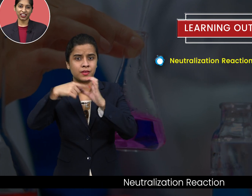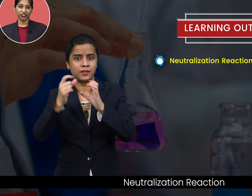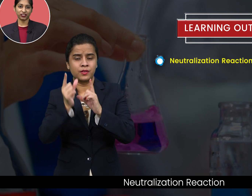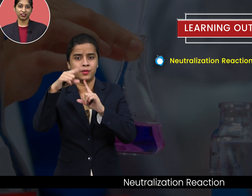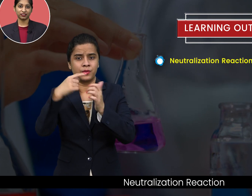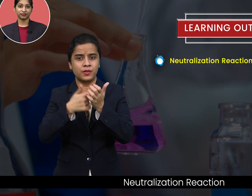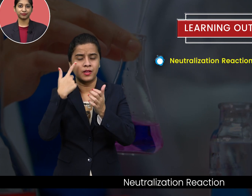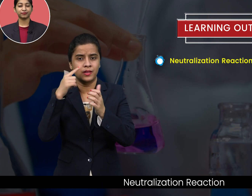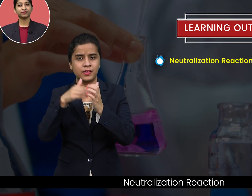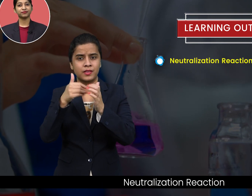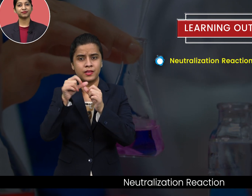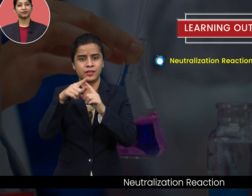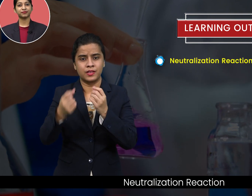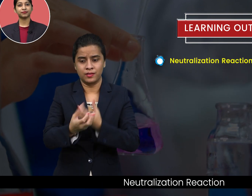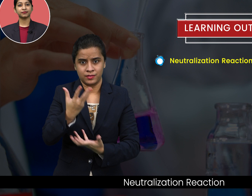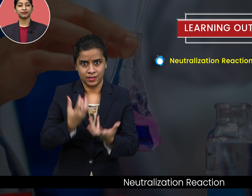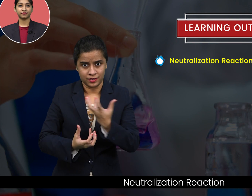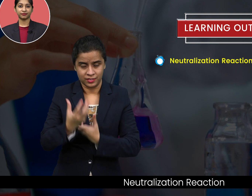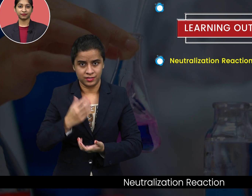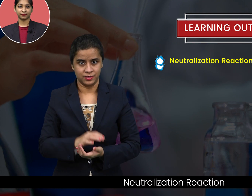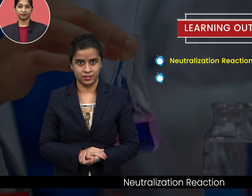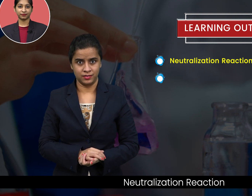neutralization reaction,